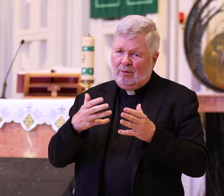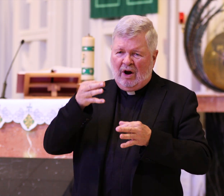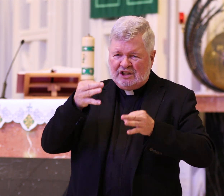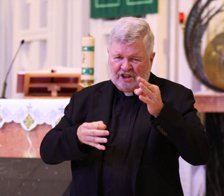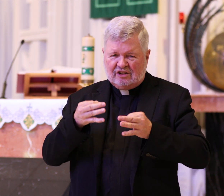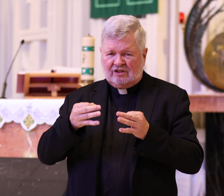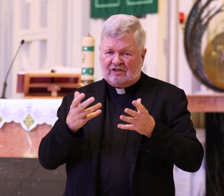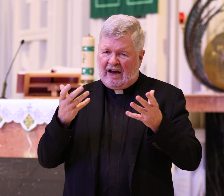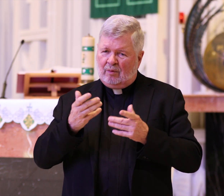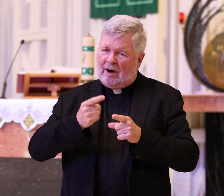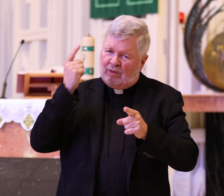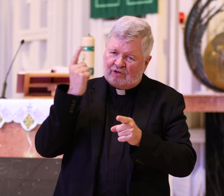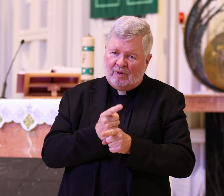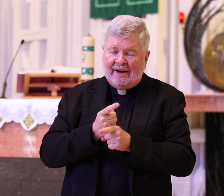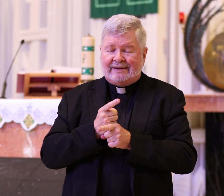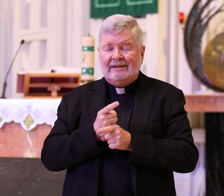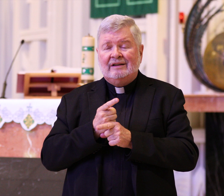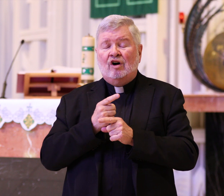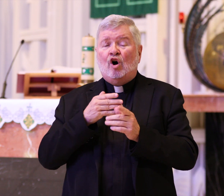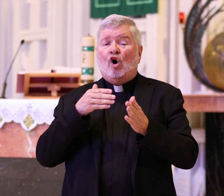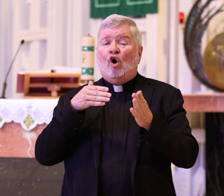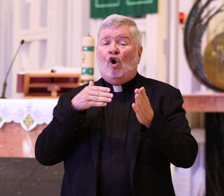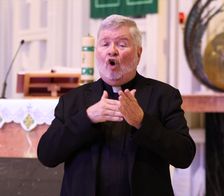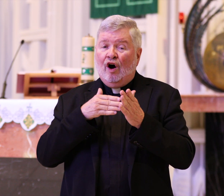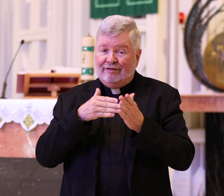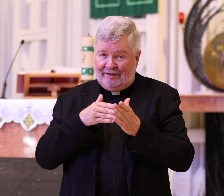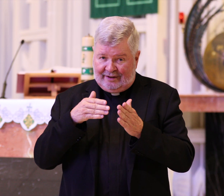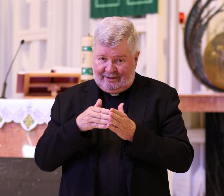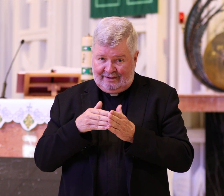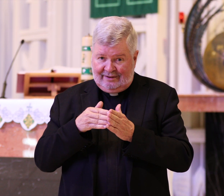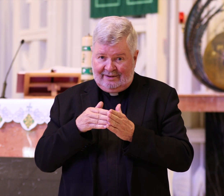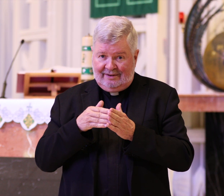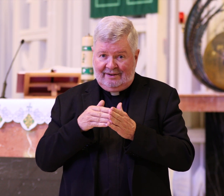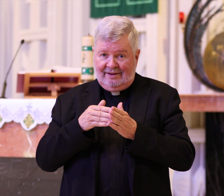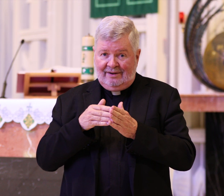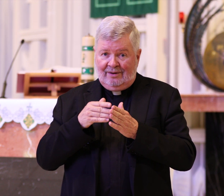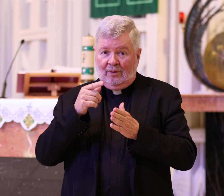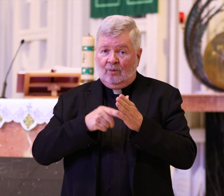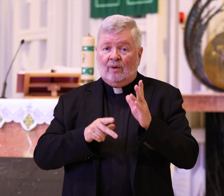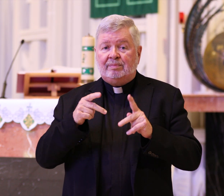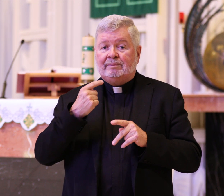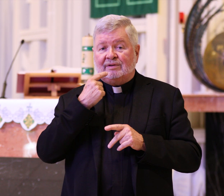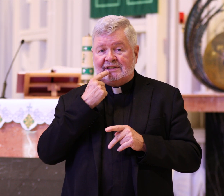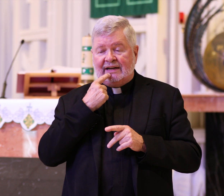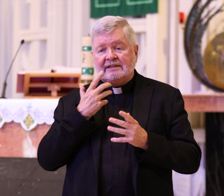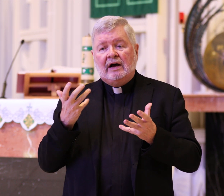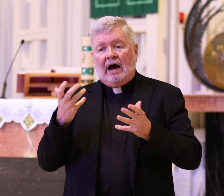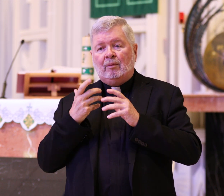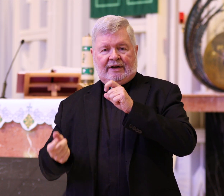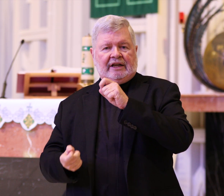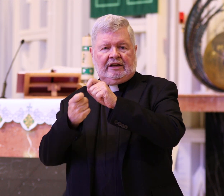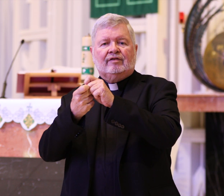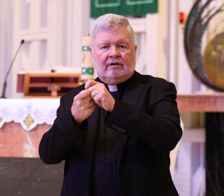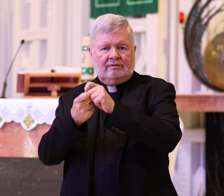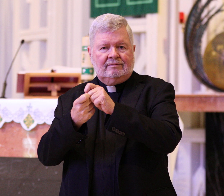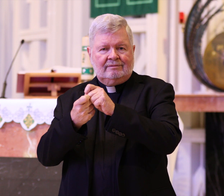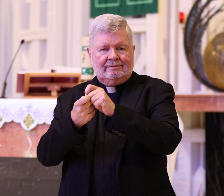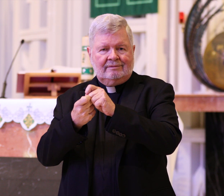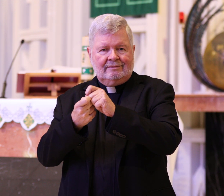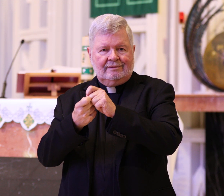want justice, I want what's right, often what people are saying is, I want to get even.